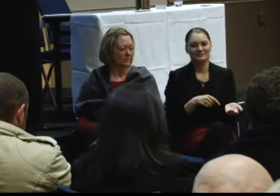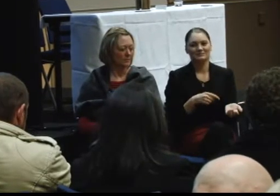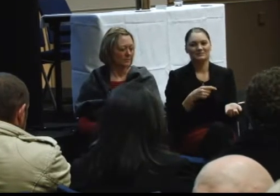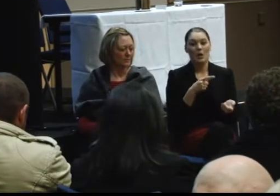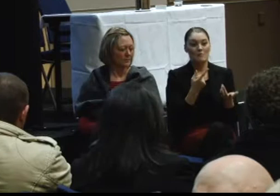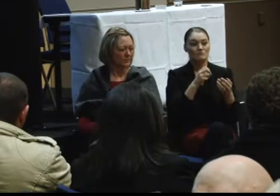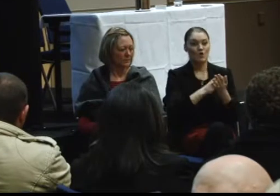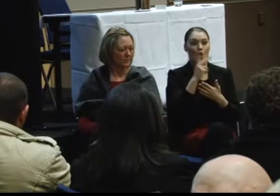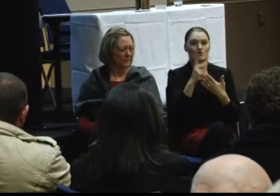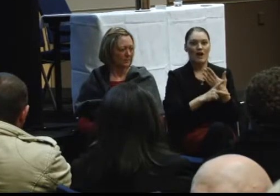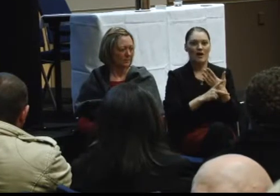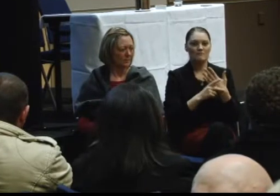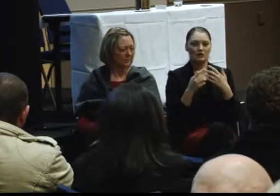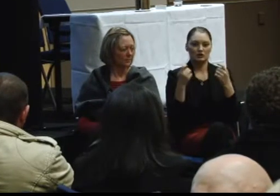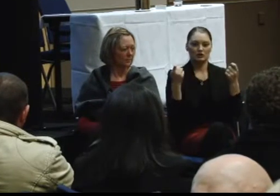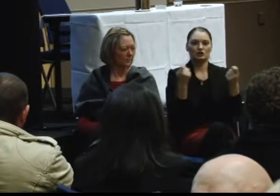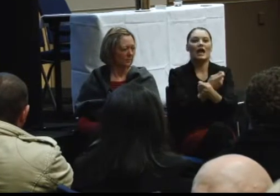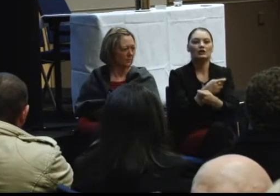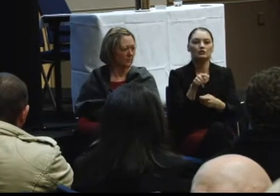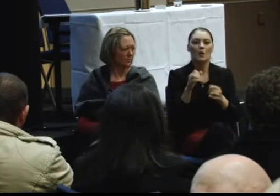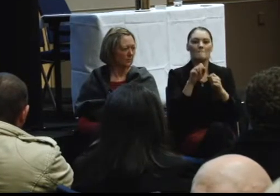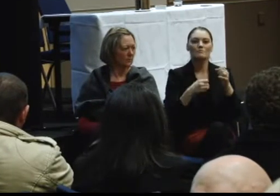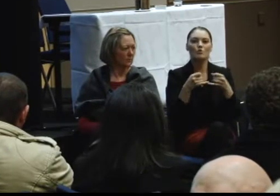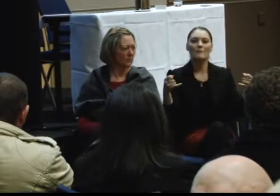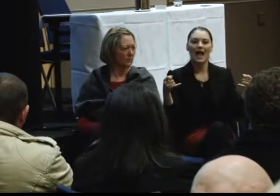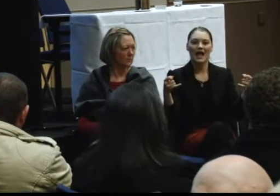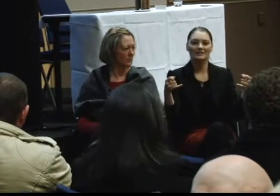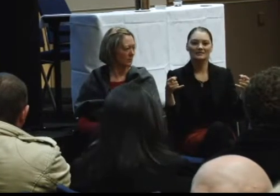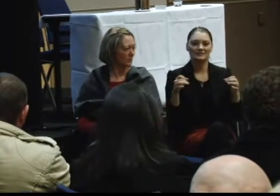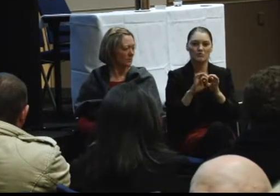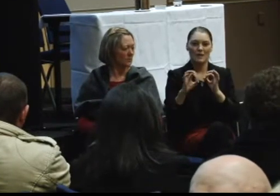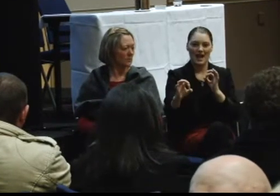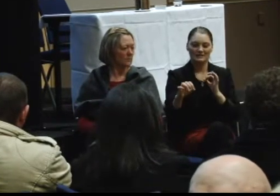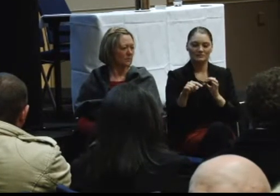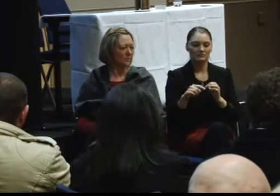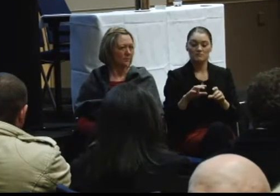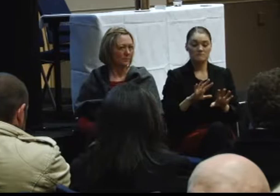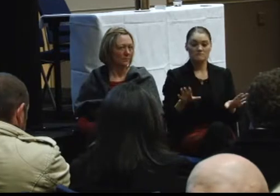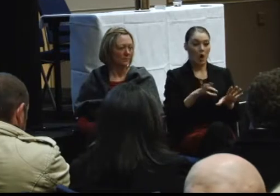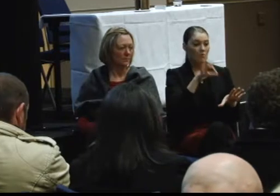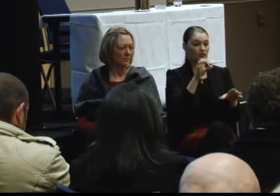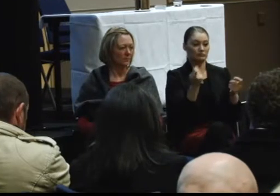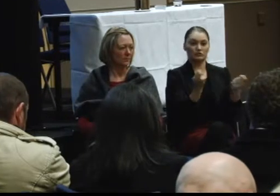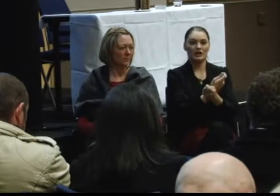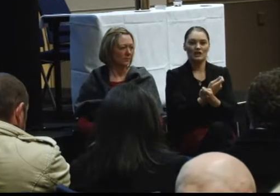When the program migrated to broadband, that was no longer an option, and we were working more closely with